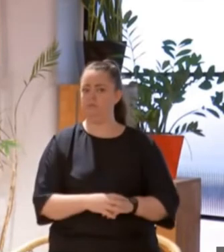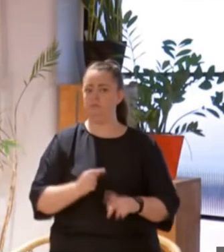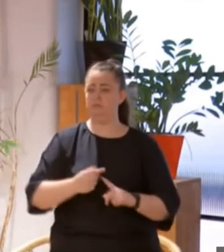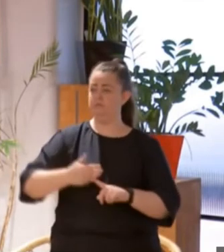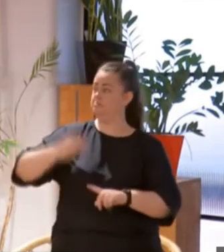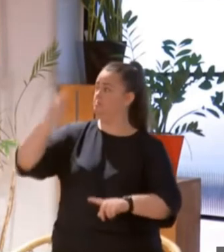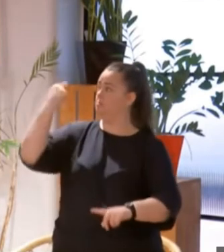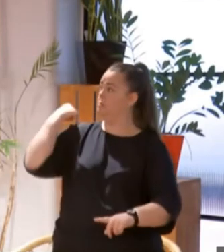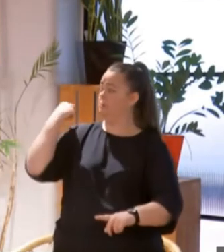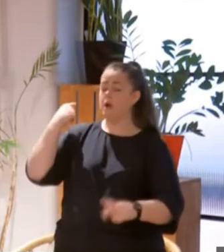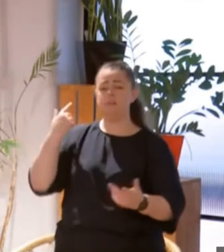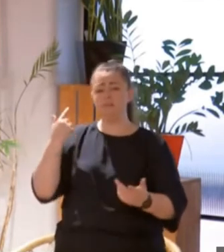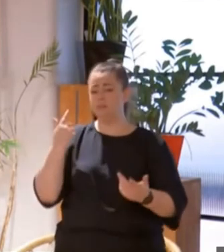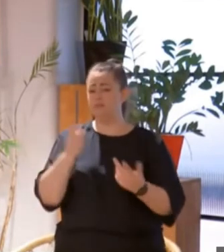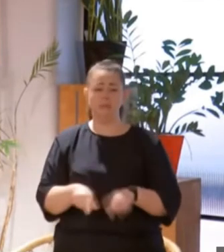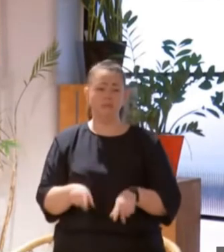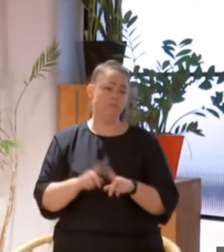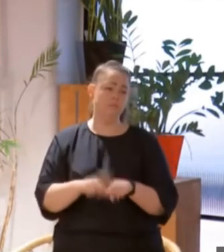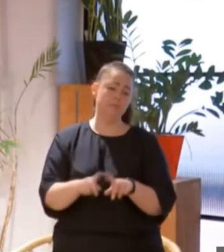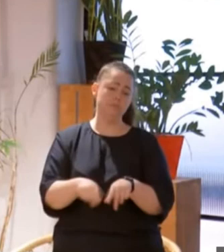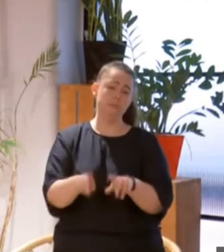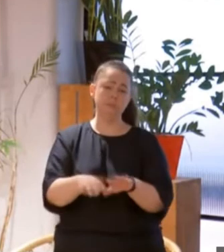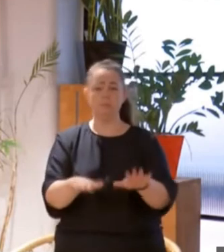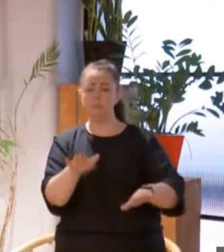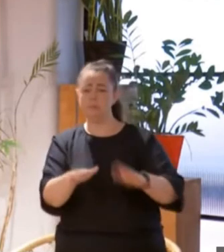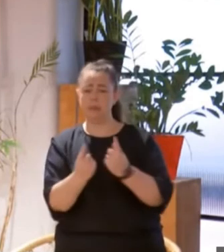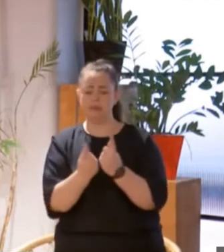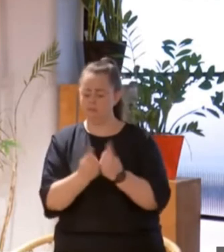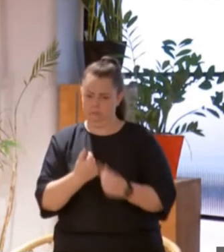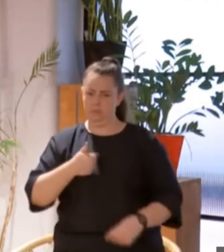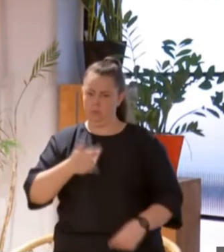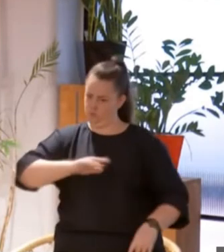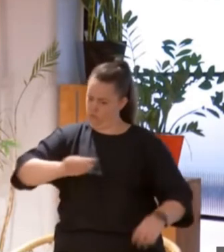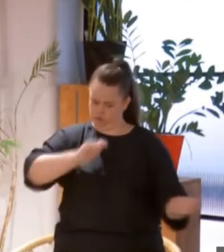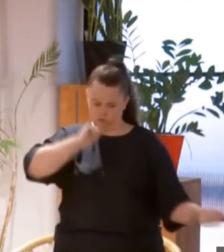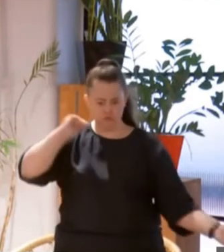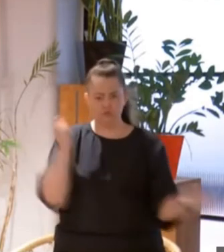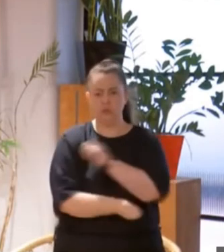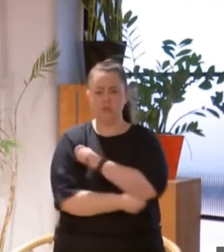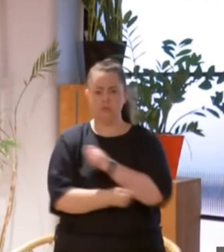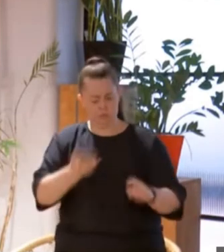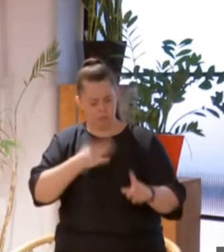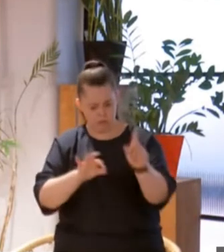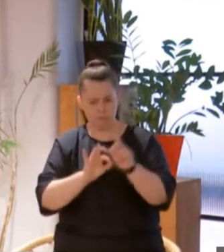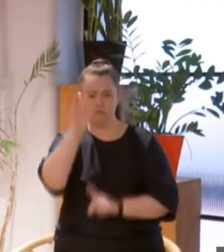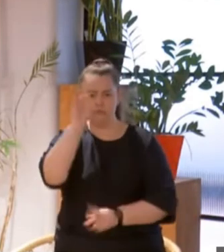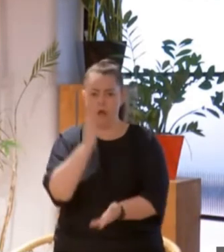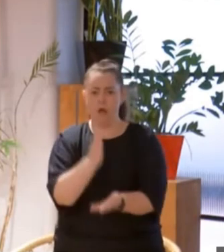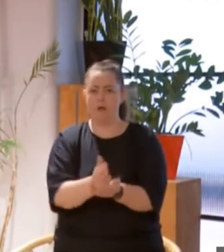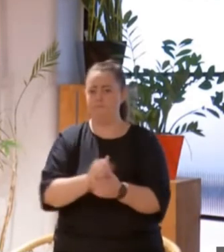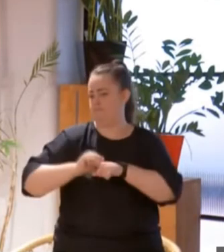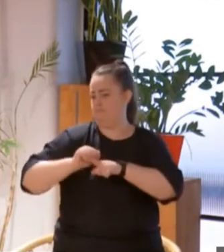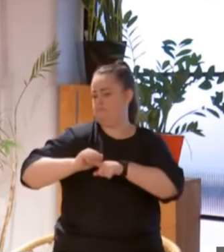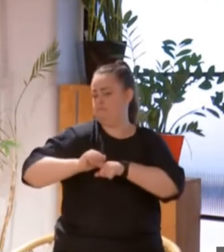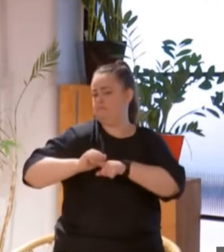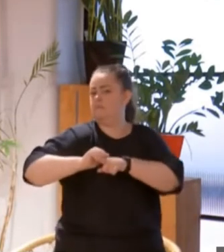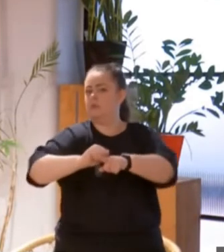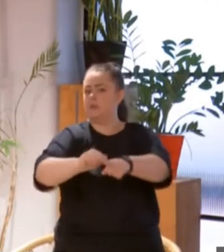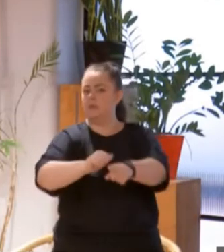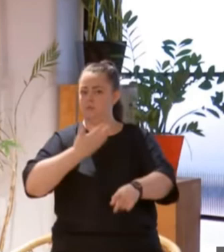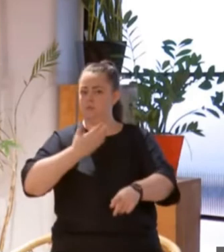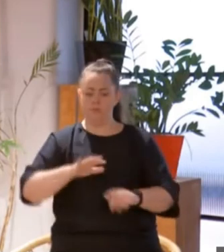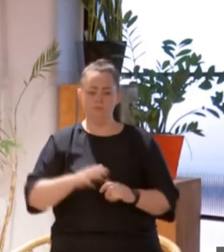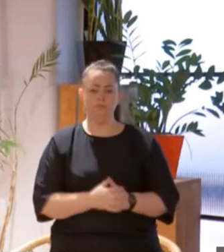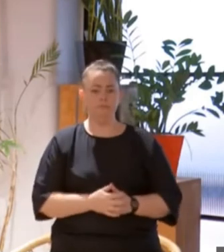strong track record across the board in a whole range of areas. But the initiative today, I think, goes alongside